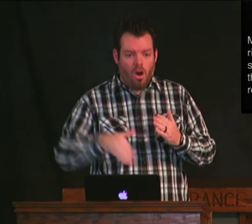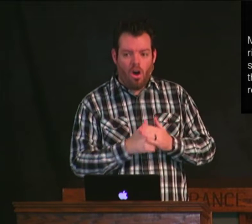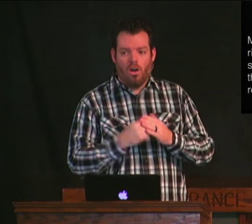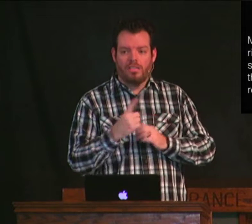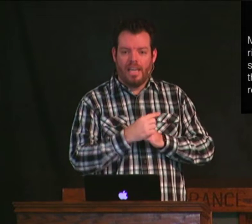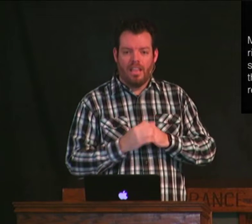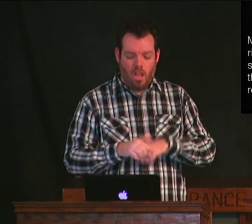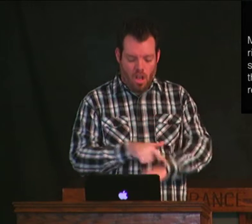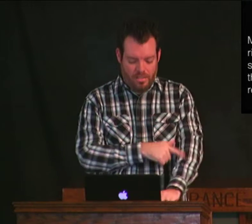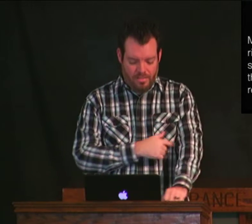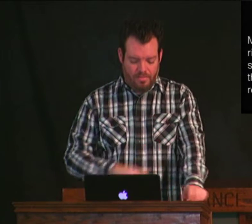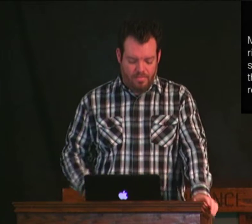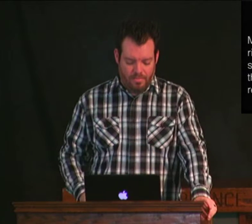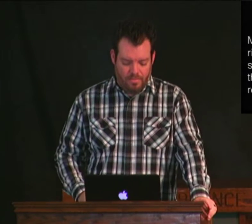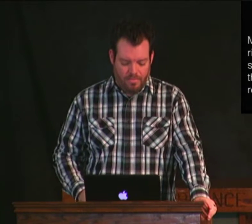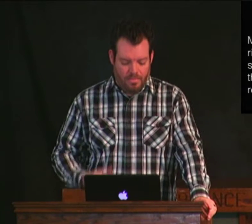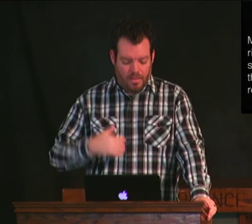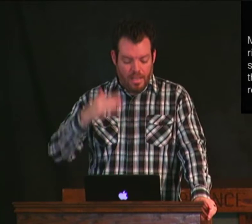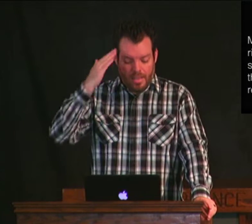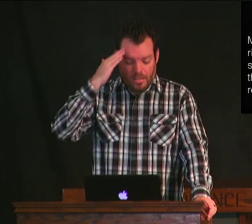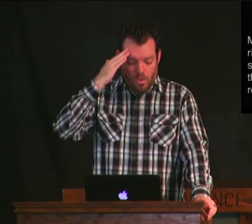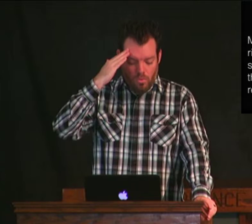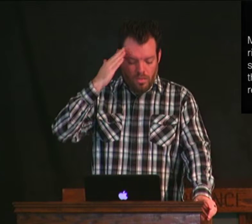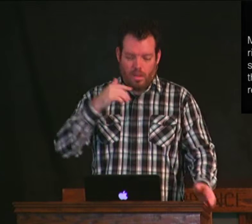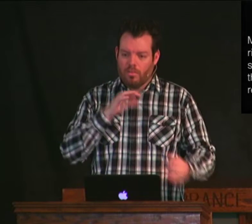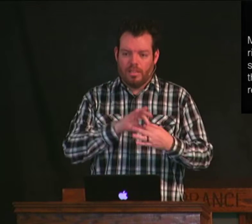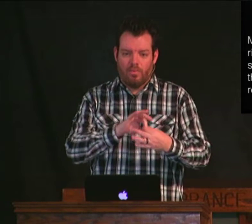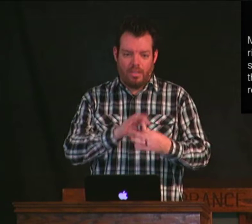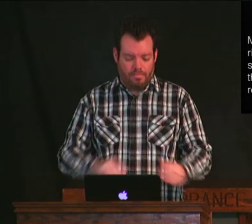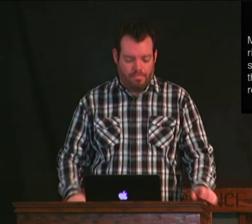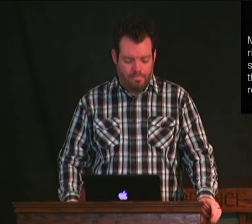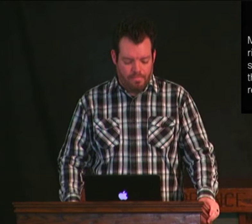all day long. And then I don't have to relate with them.